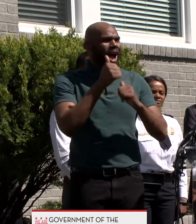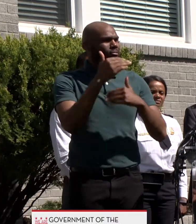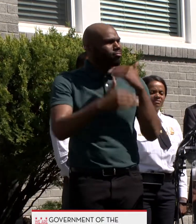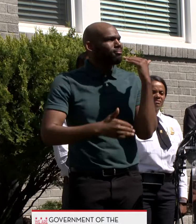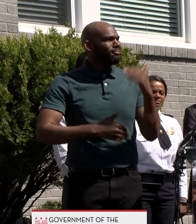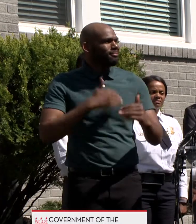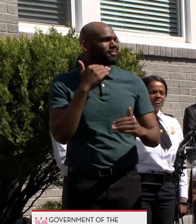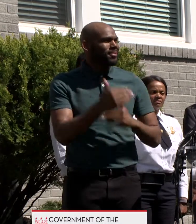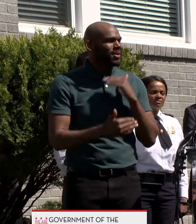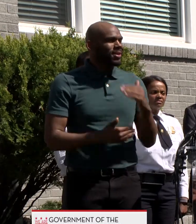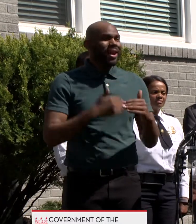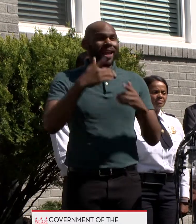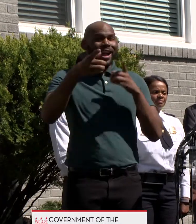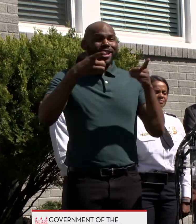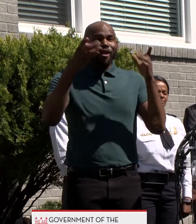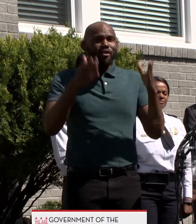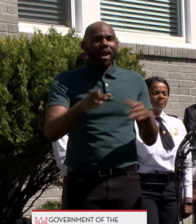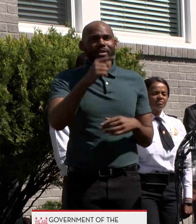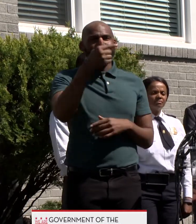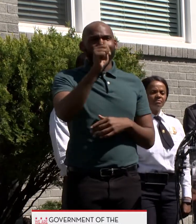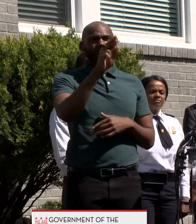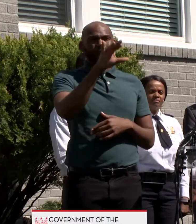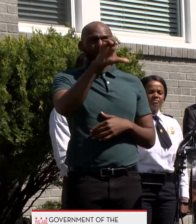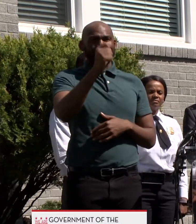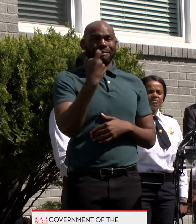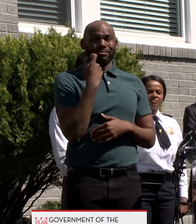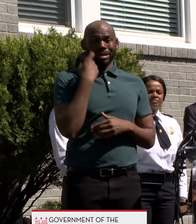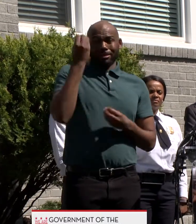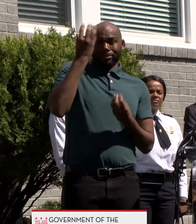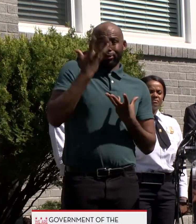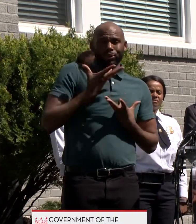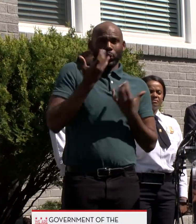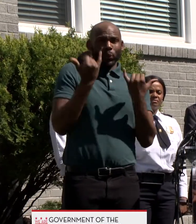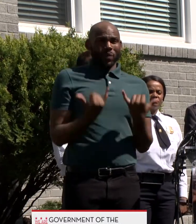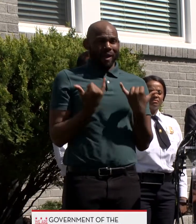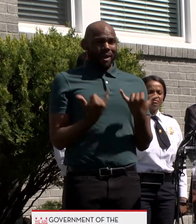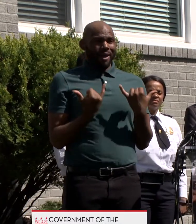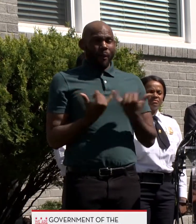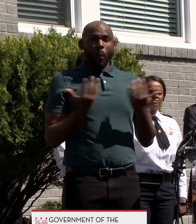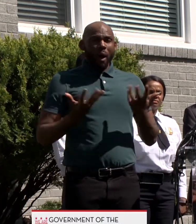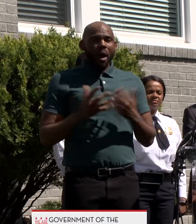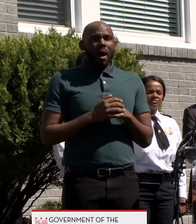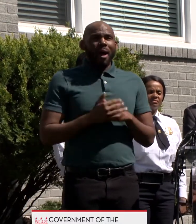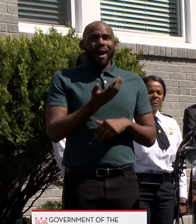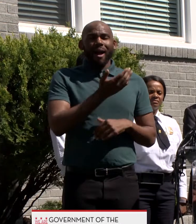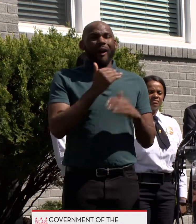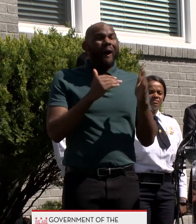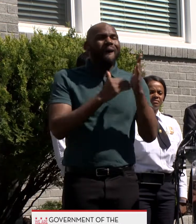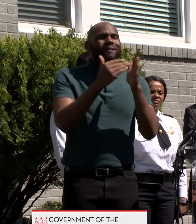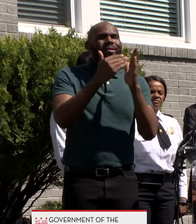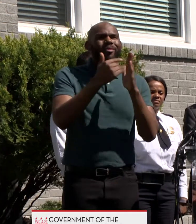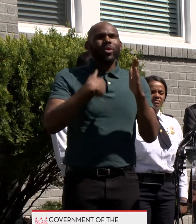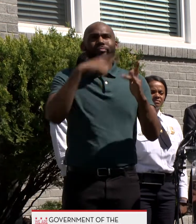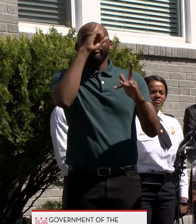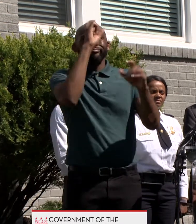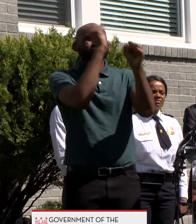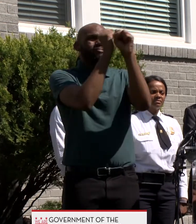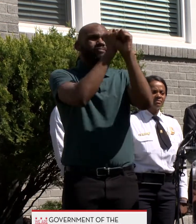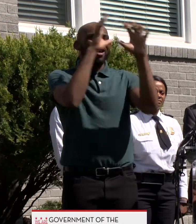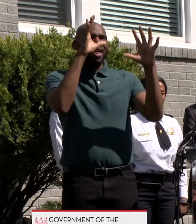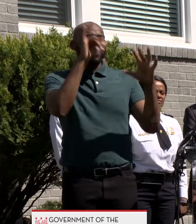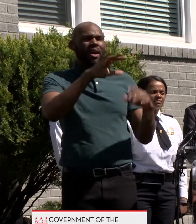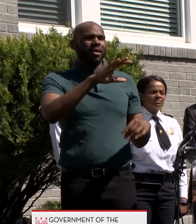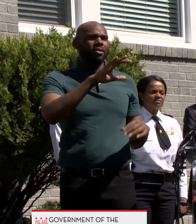out. What Director Garcia told me a little bit earlier today is that oftentimes we envisioned it at first